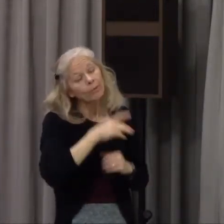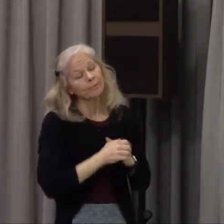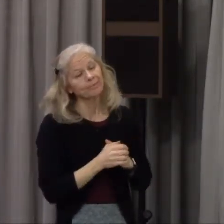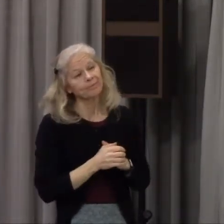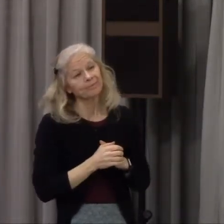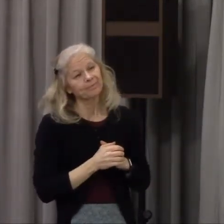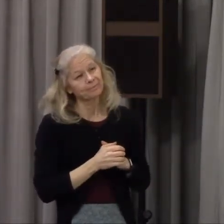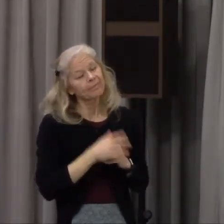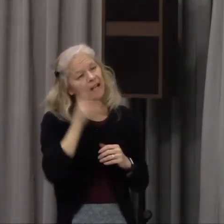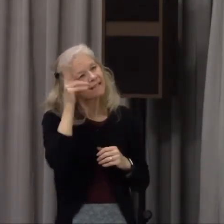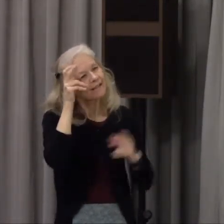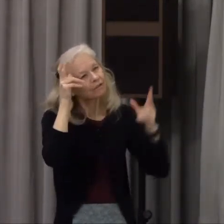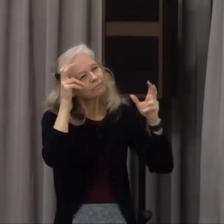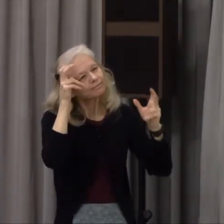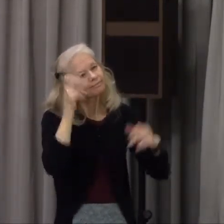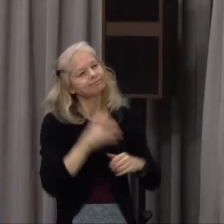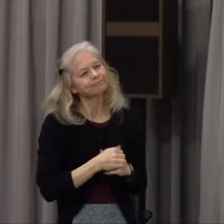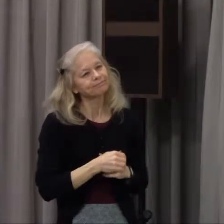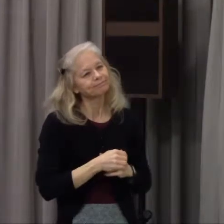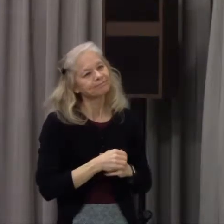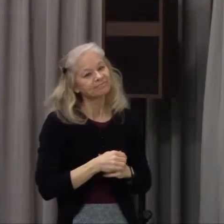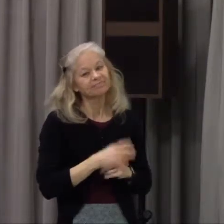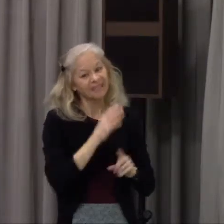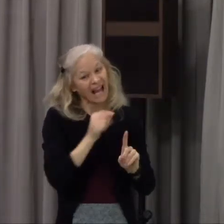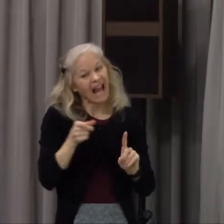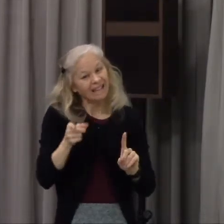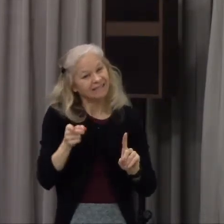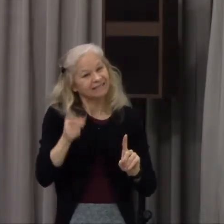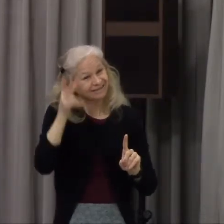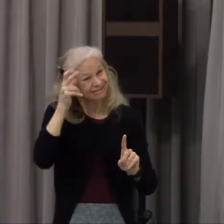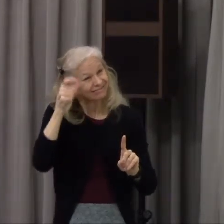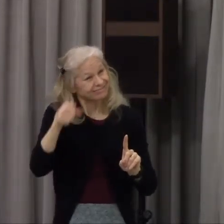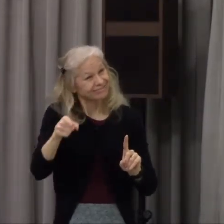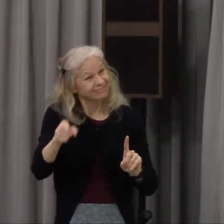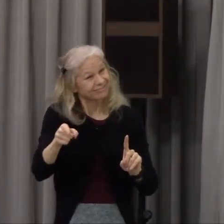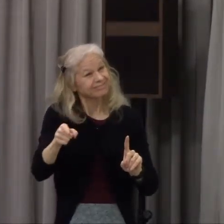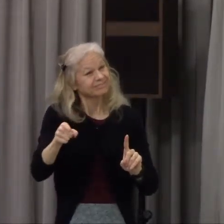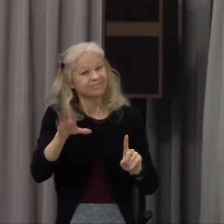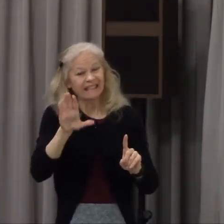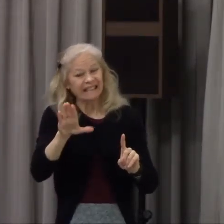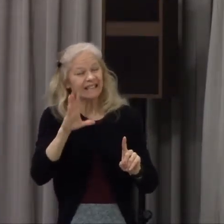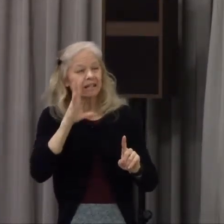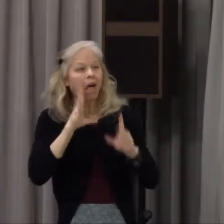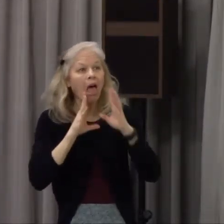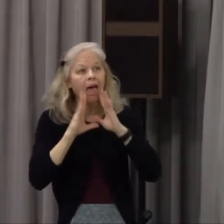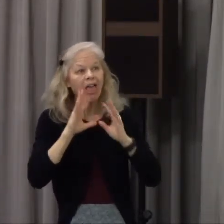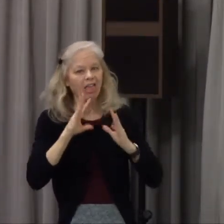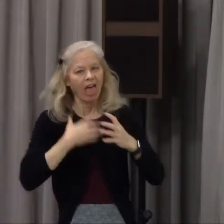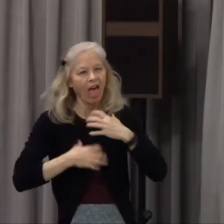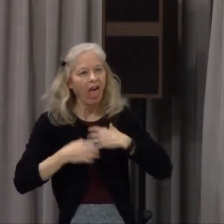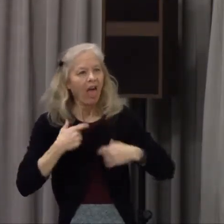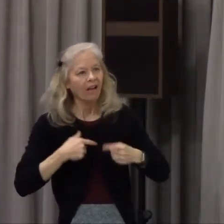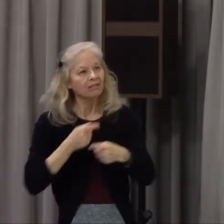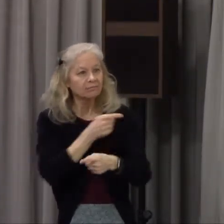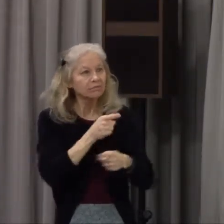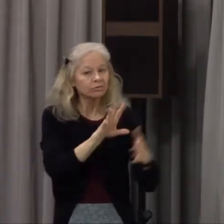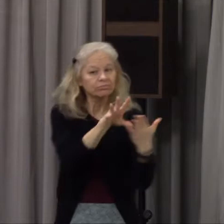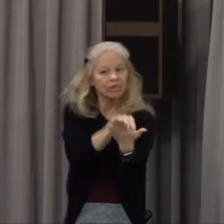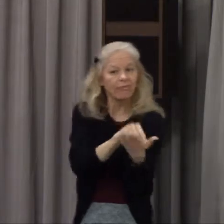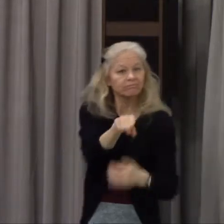He's a murderer from the beginning, and abode not in the truth, because there's no truth in him. He's the father of